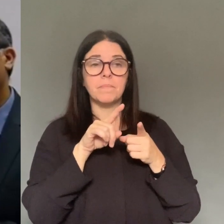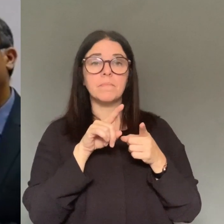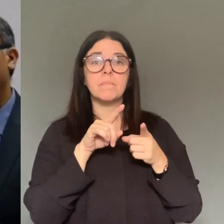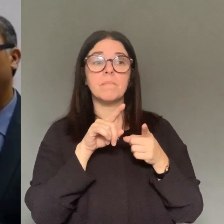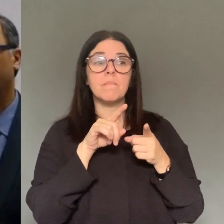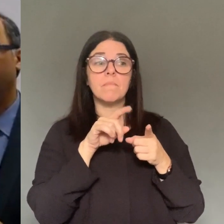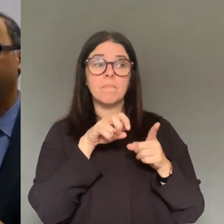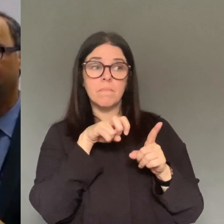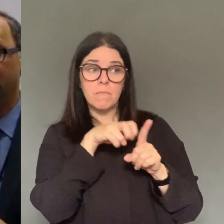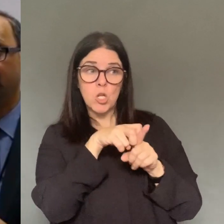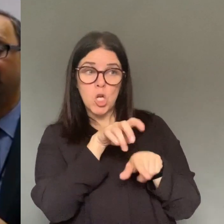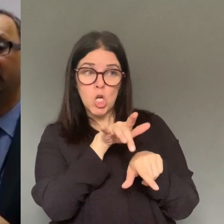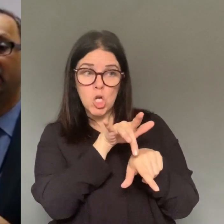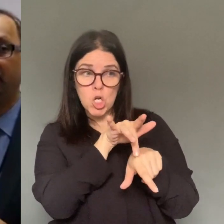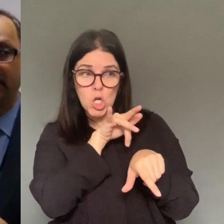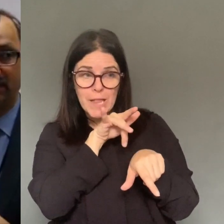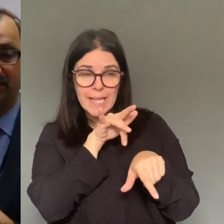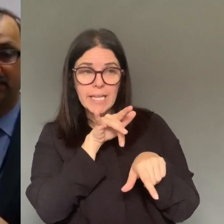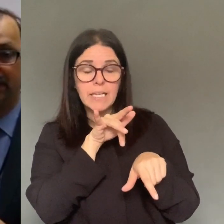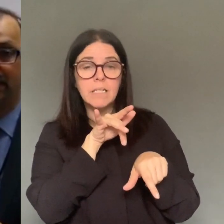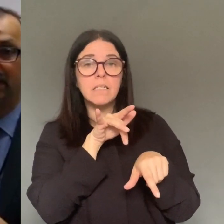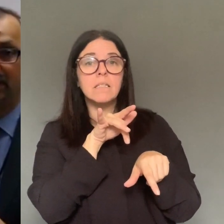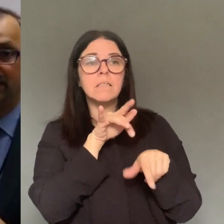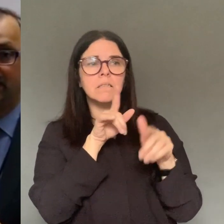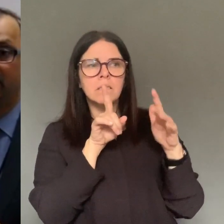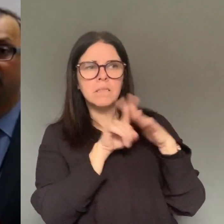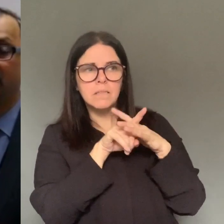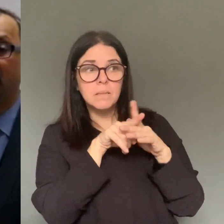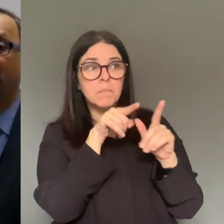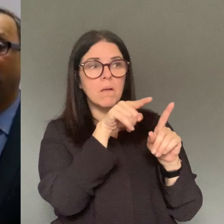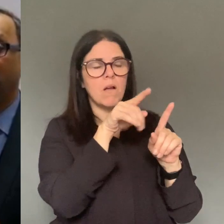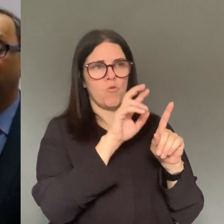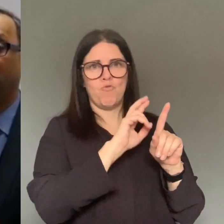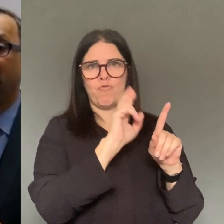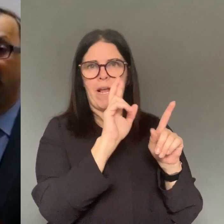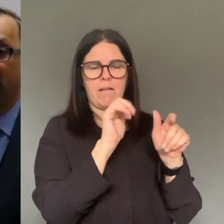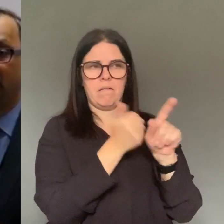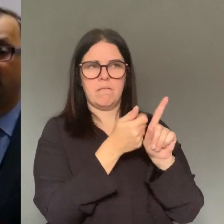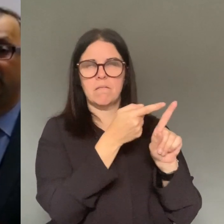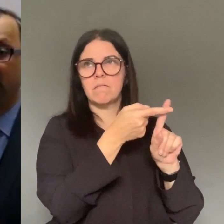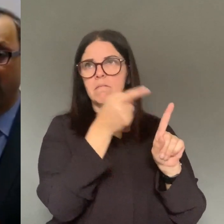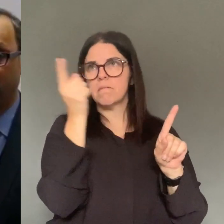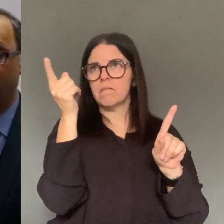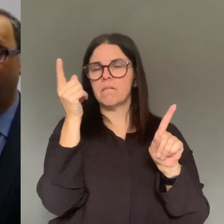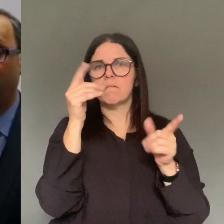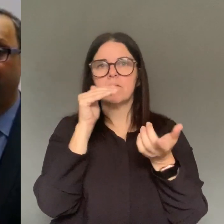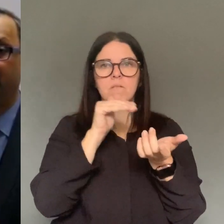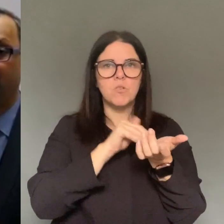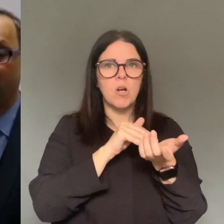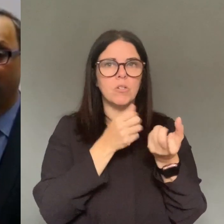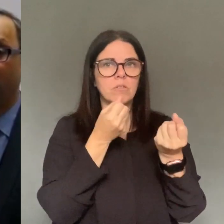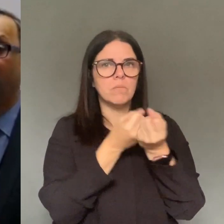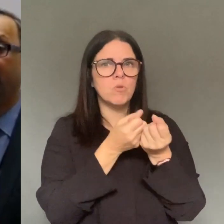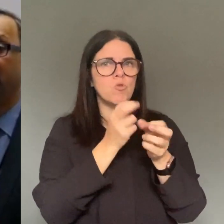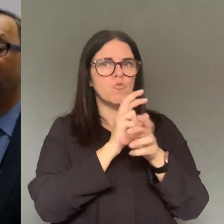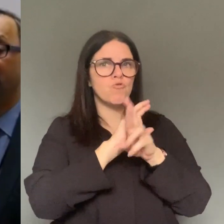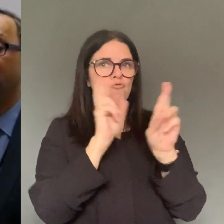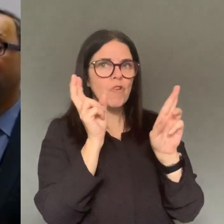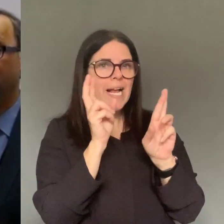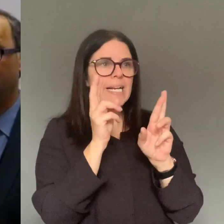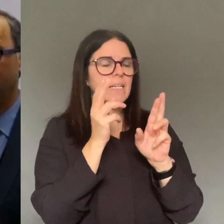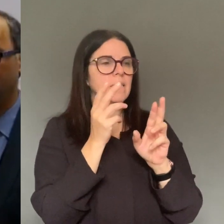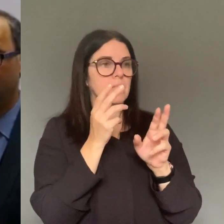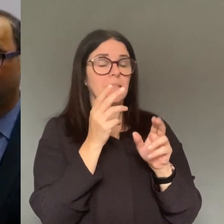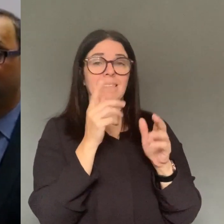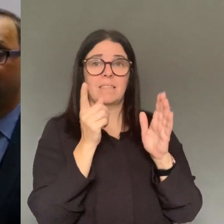clinical question, if these people are picked up early in their symptoms, and if they are connected with the healthcare providers to provide them with the care